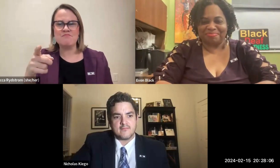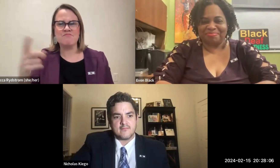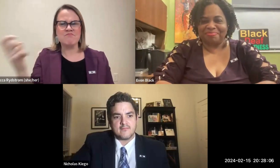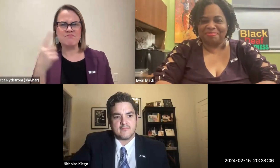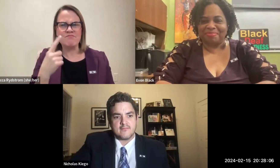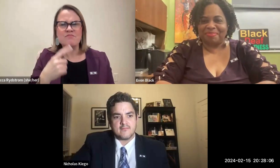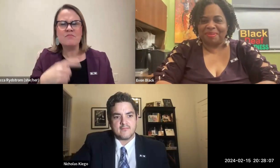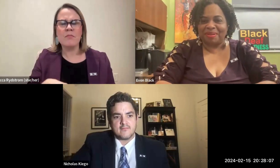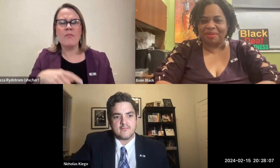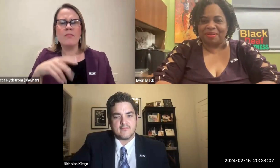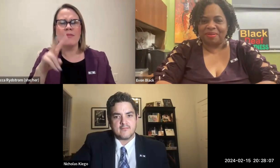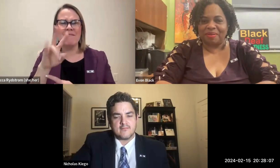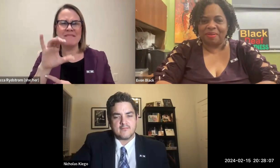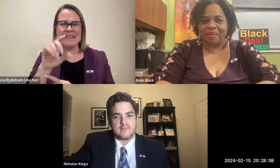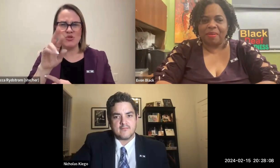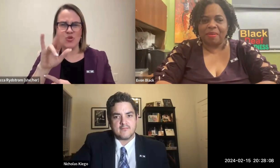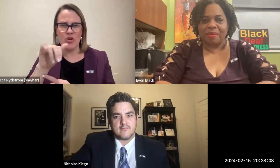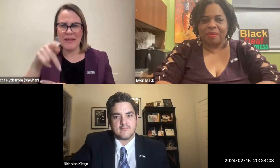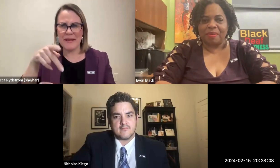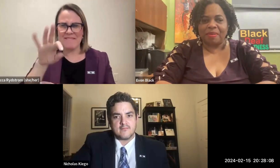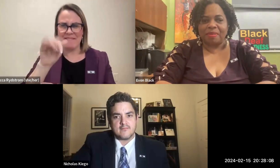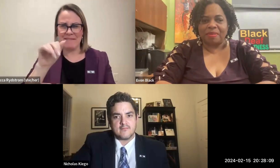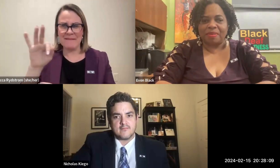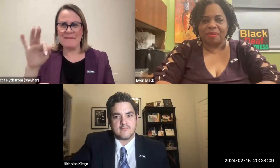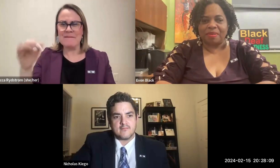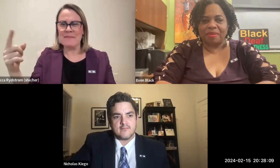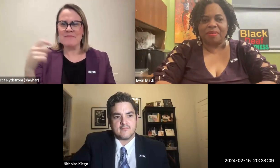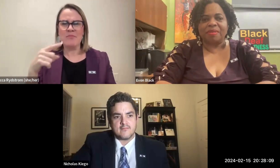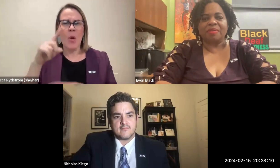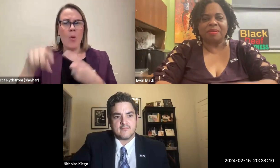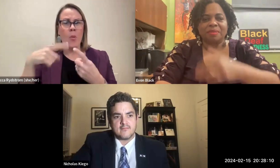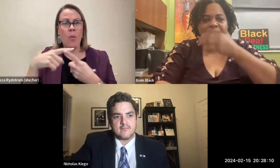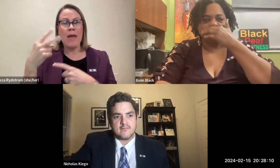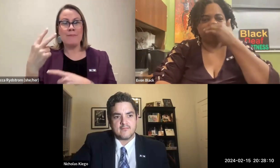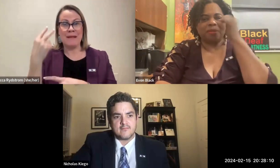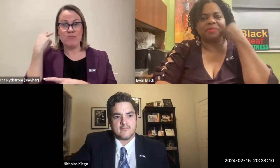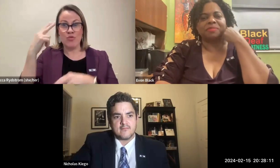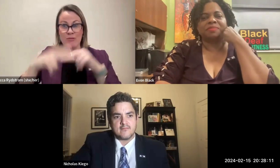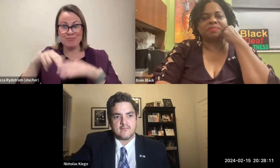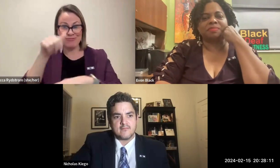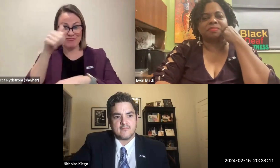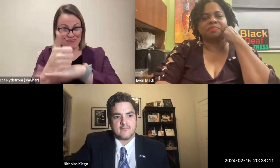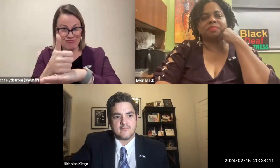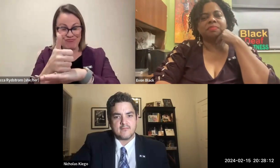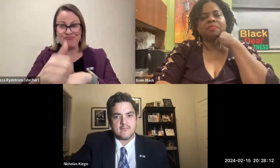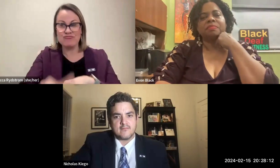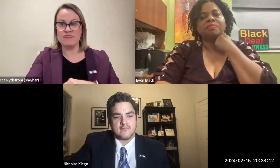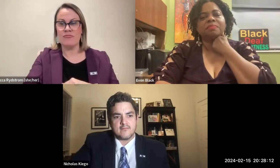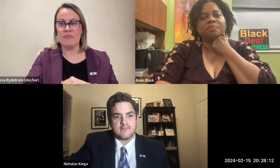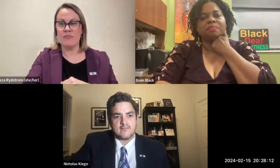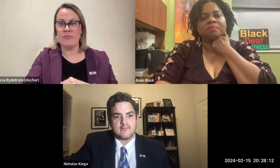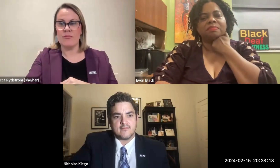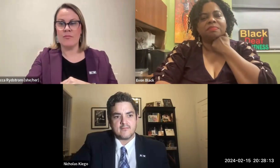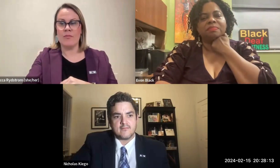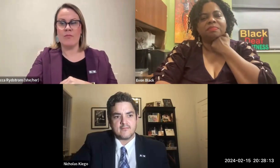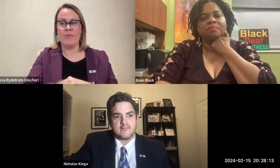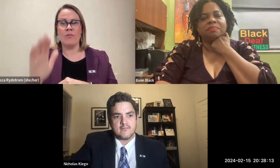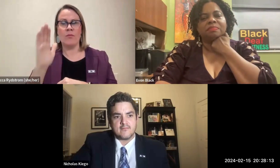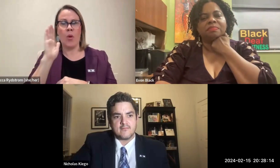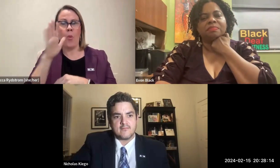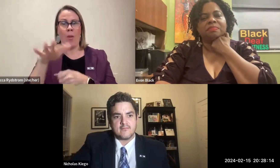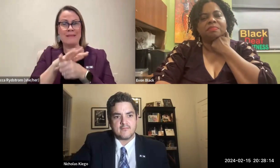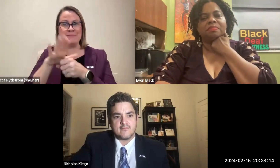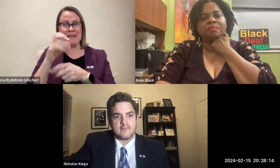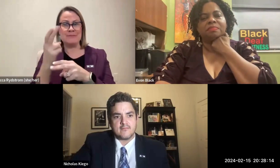work left off, we have taken it up. Okay, this next question is from Victoria. And she says, when the memorial